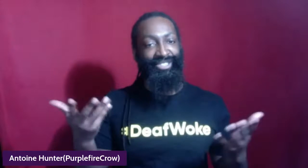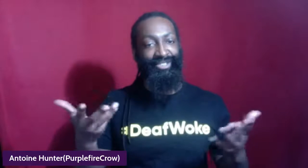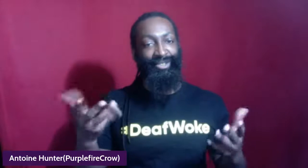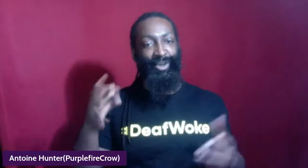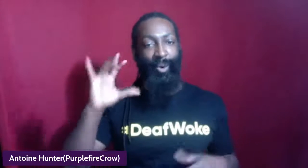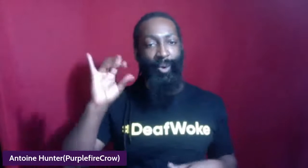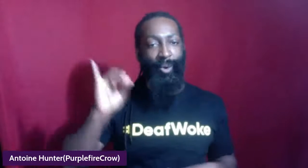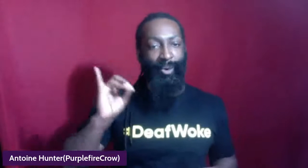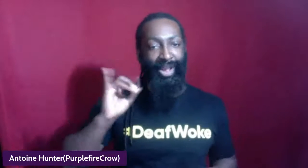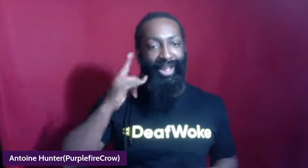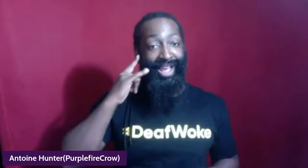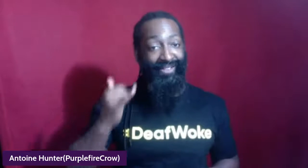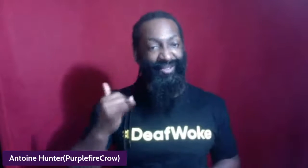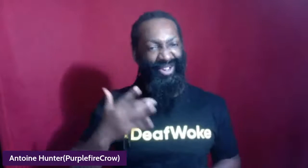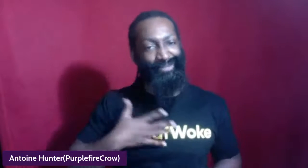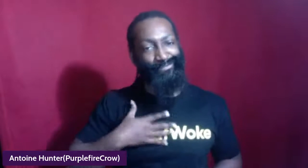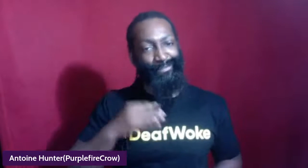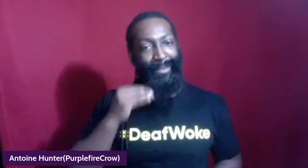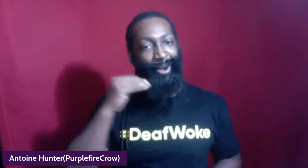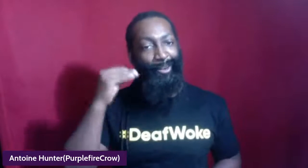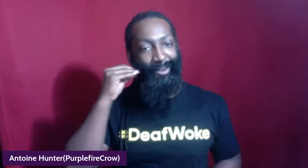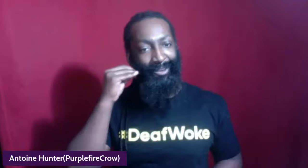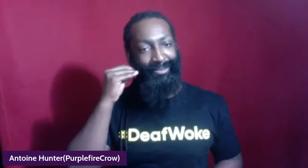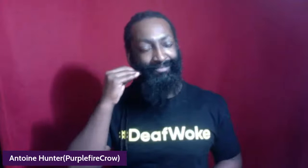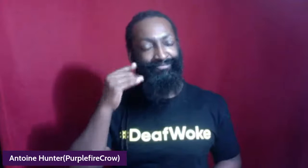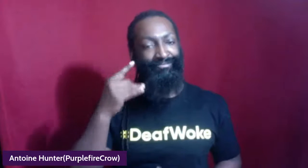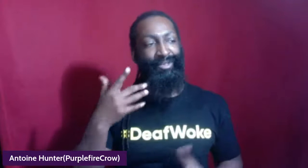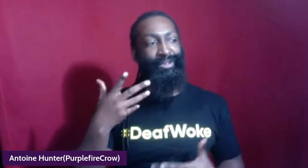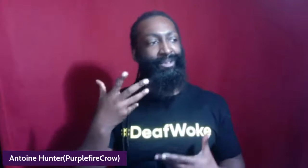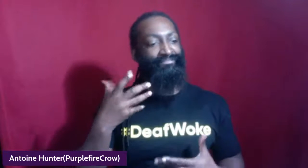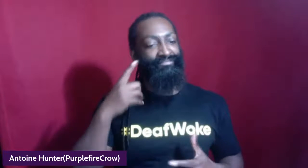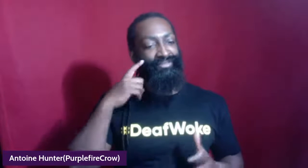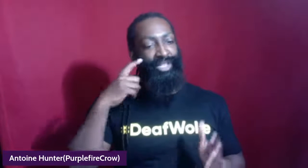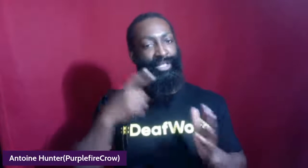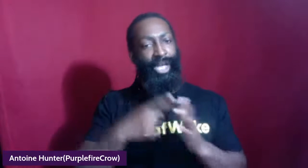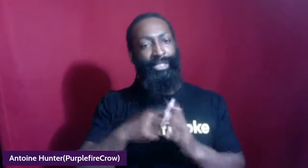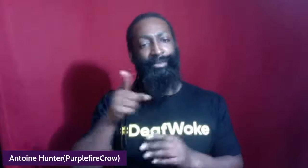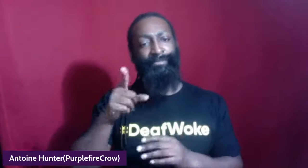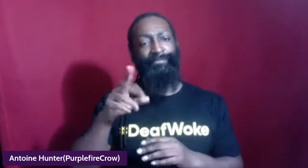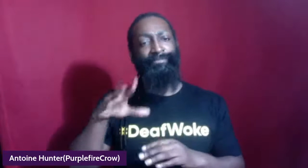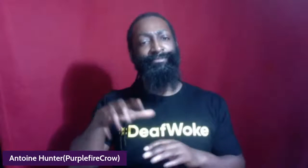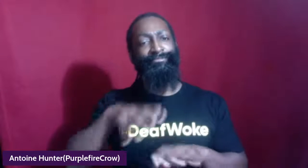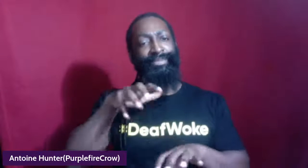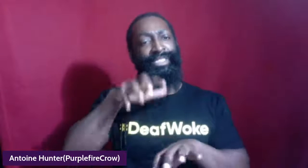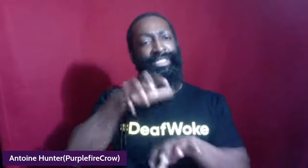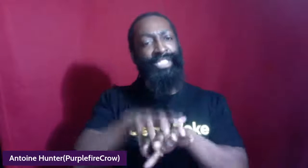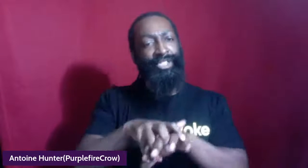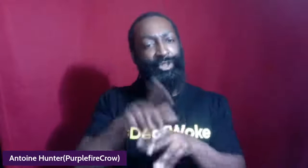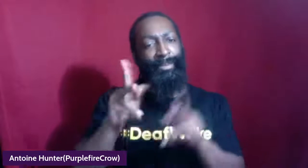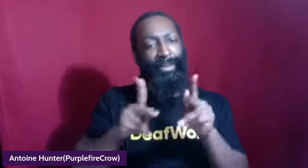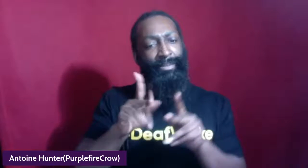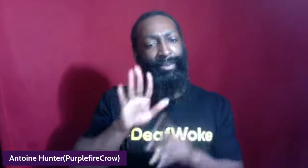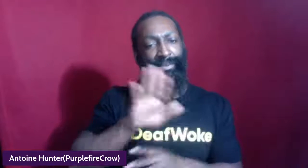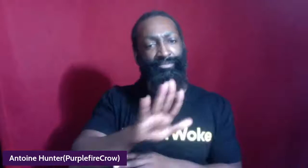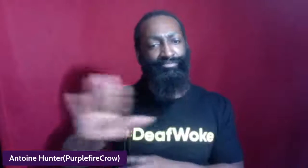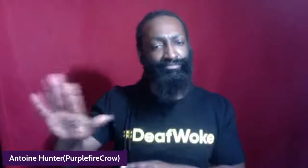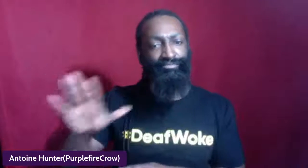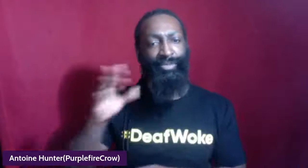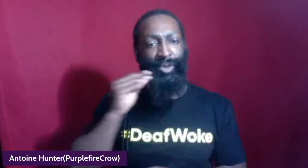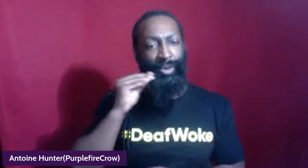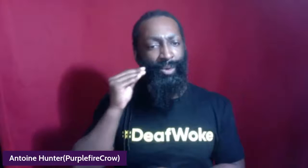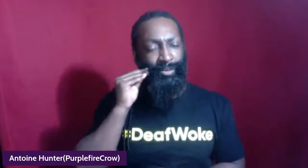2021. I would like to acknowledge the land we stand on, the Ohlone land, my home.